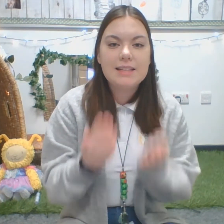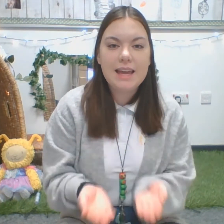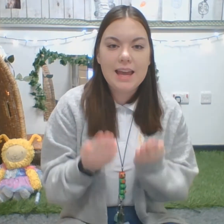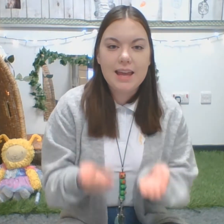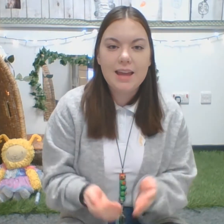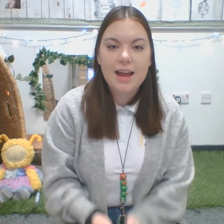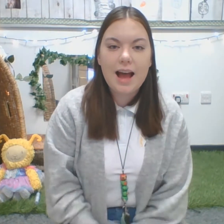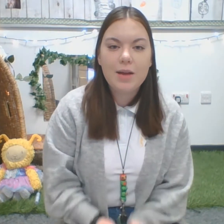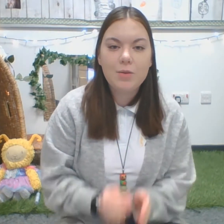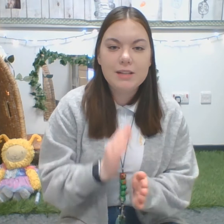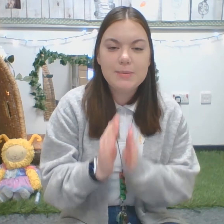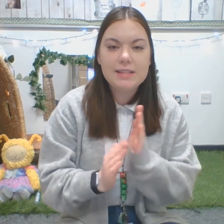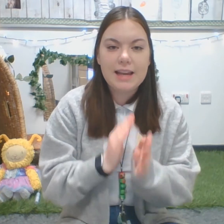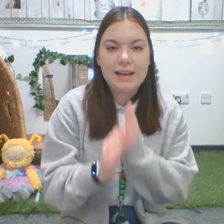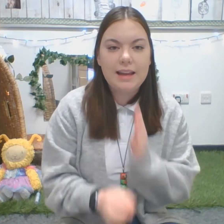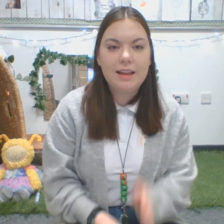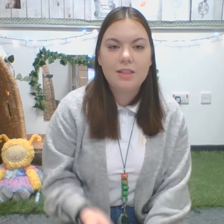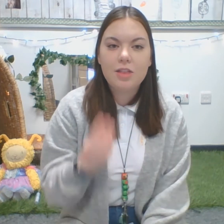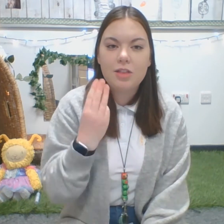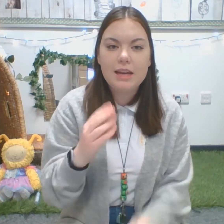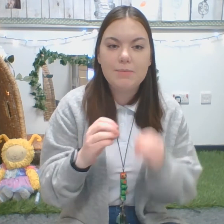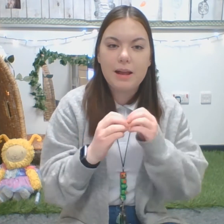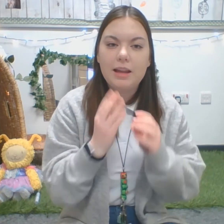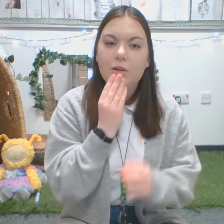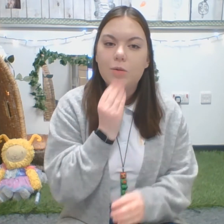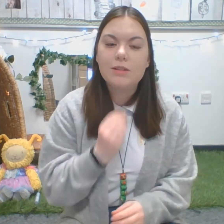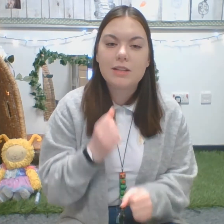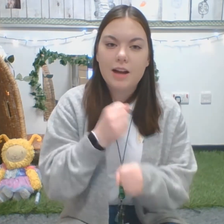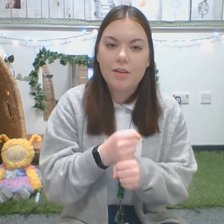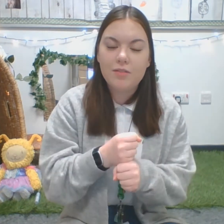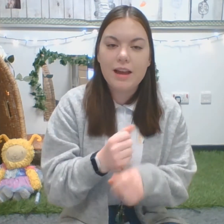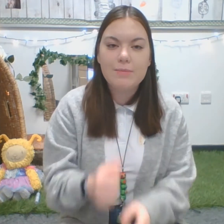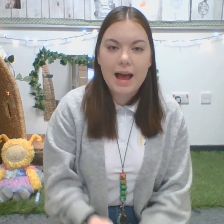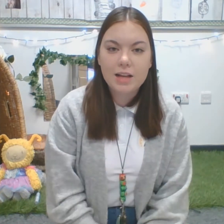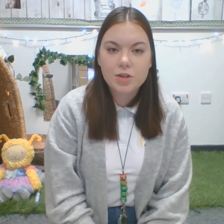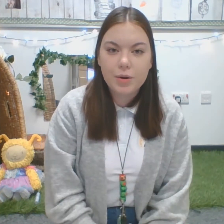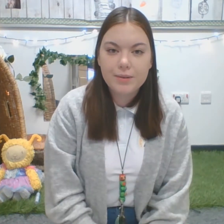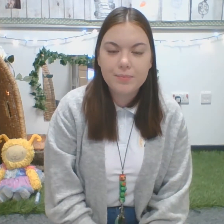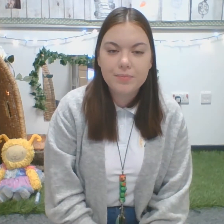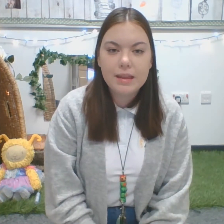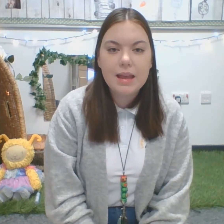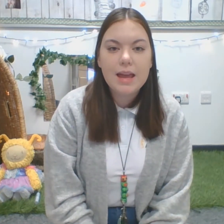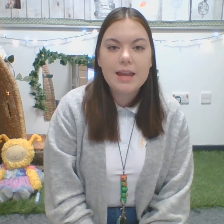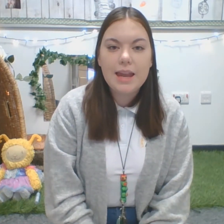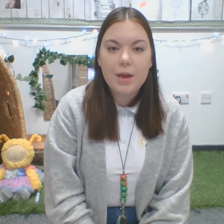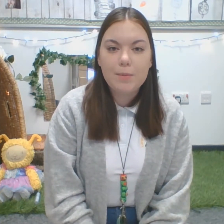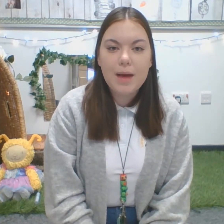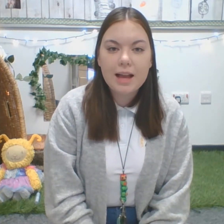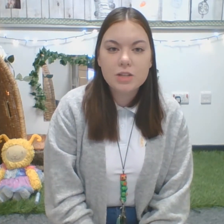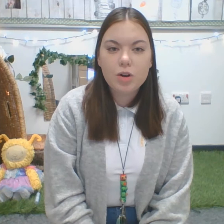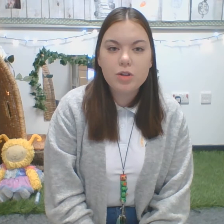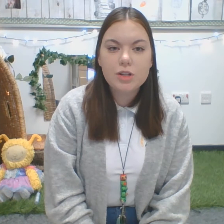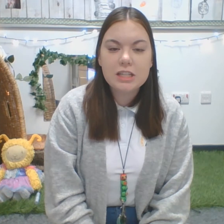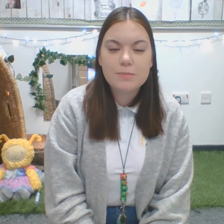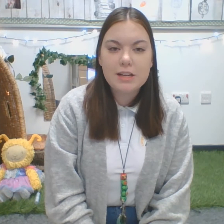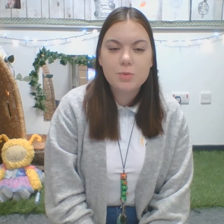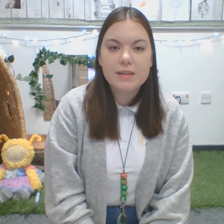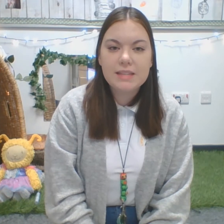Today, I'm going to be signing the three billy goats Gruff and Makaton. Now, Makaton uses speech with signs